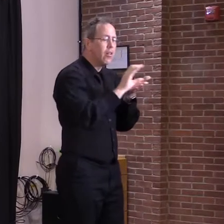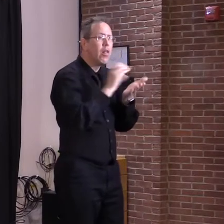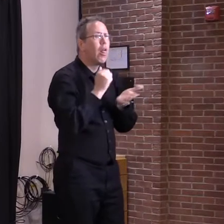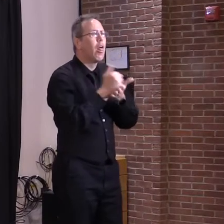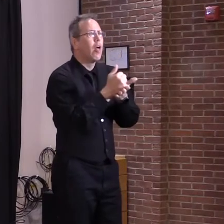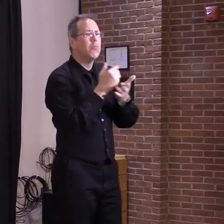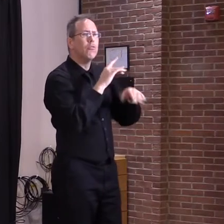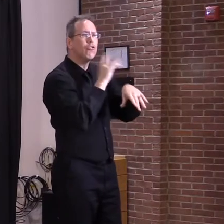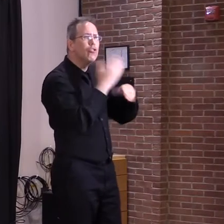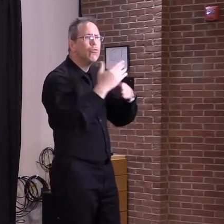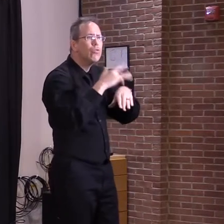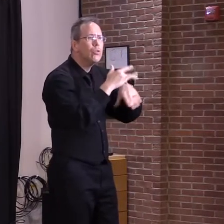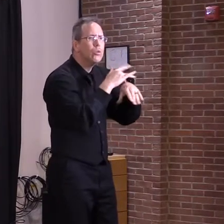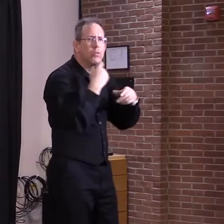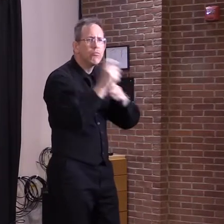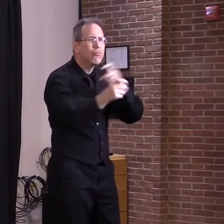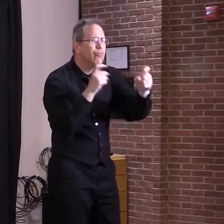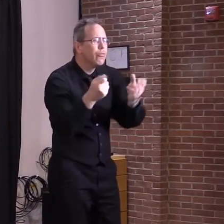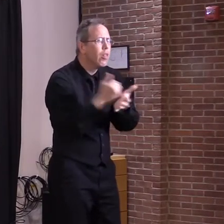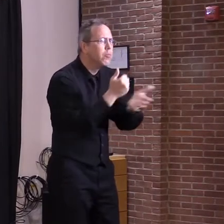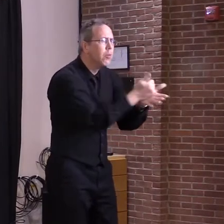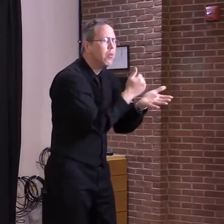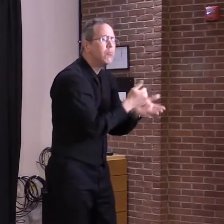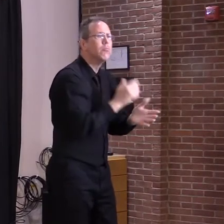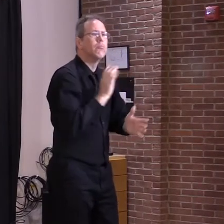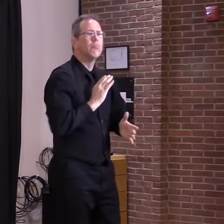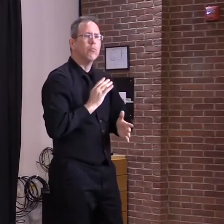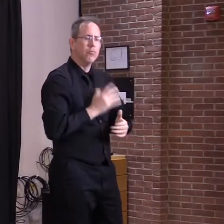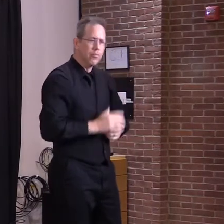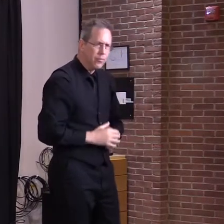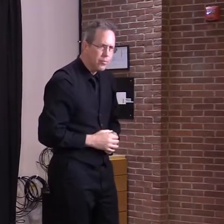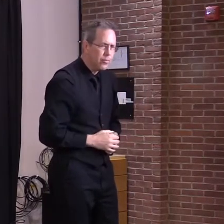every corner of the state, continuing to ensure our